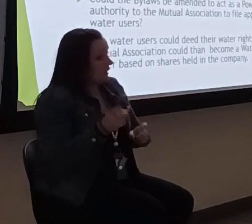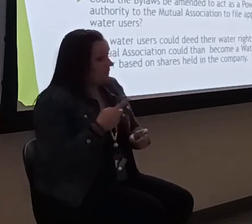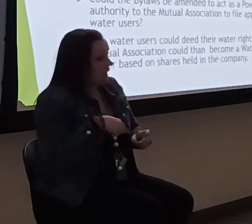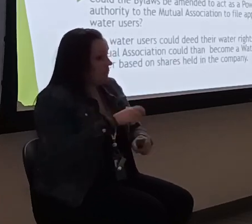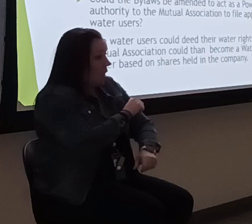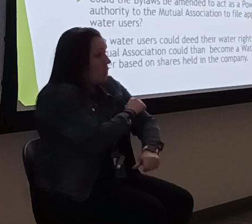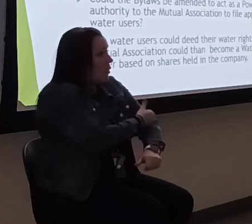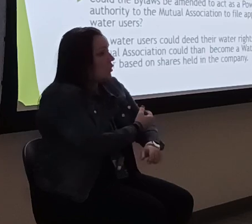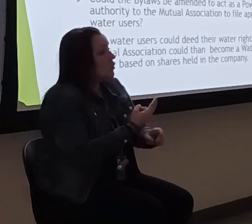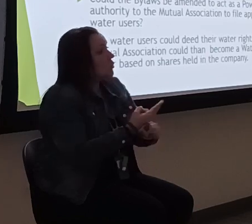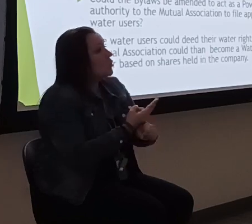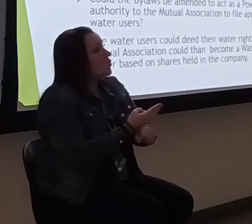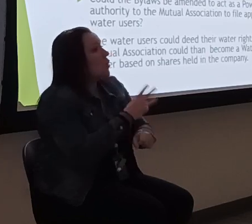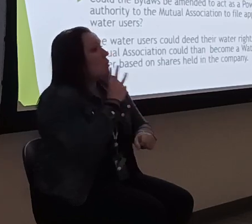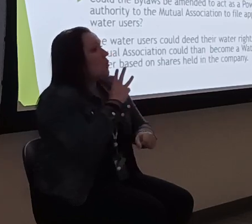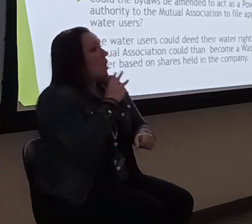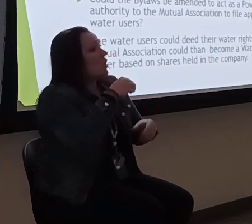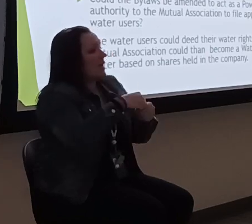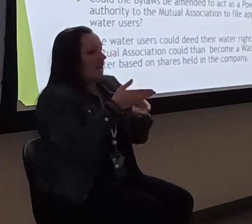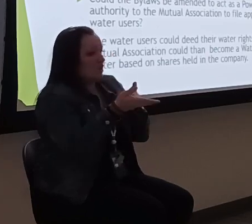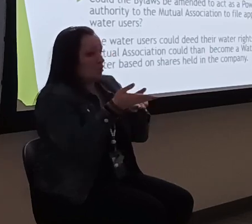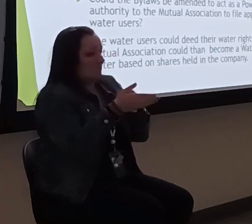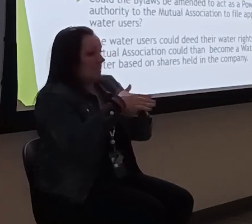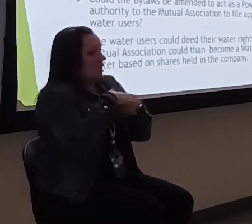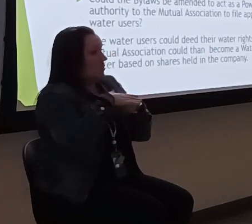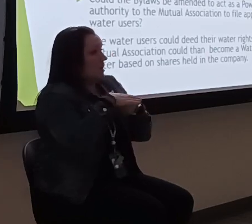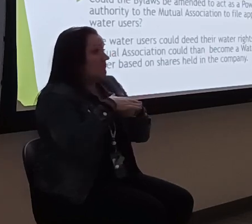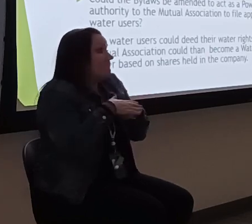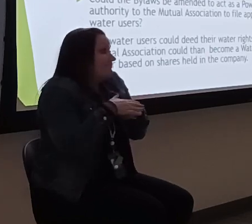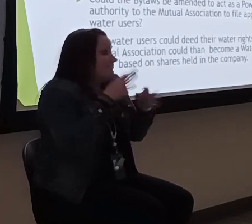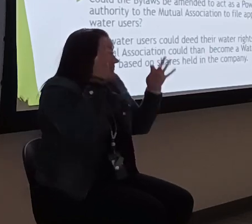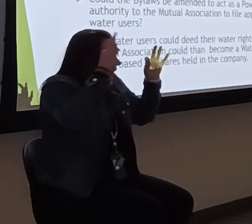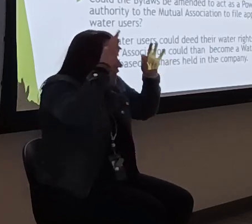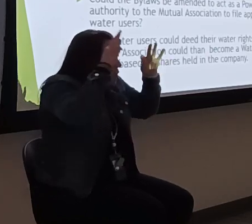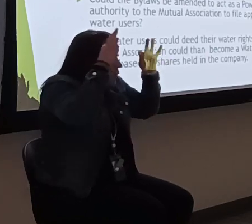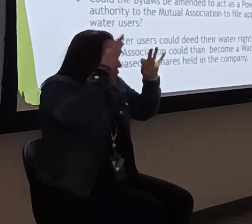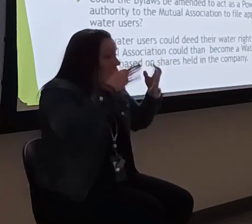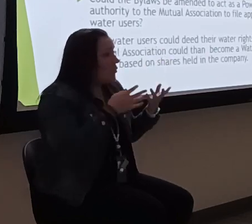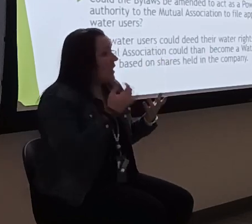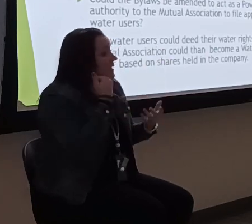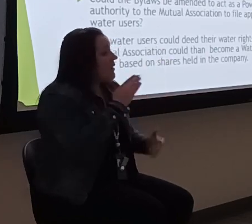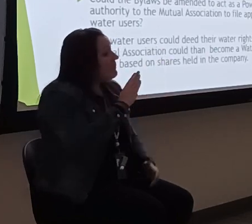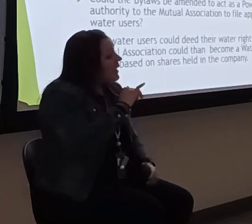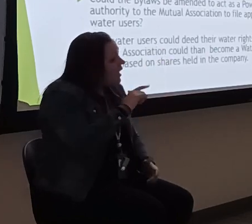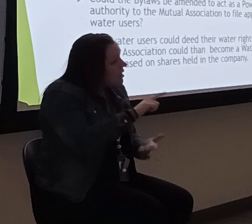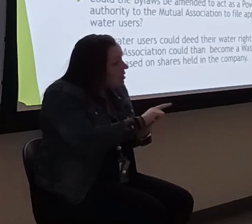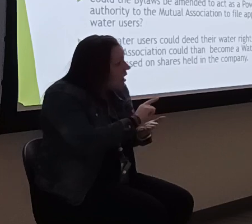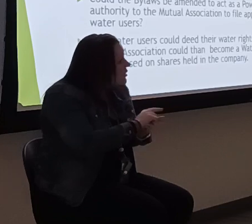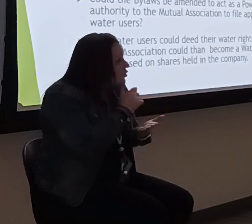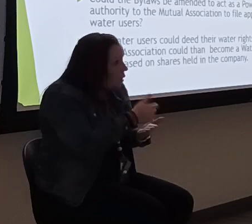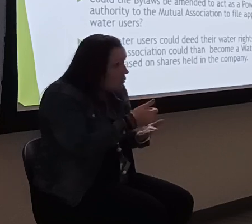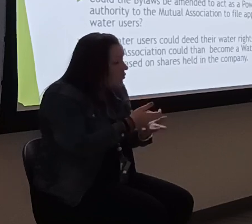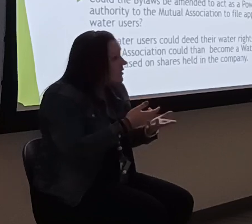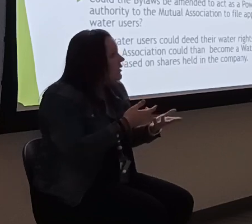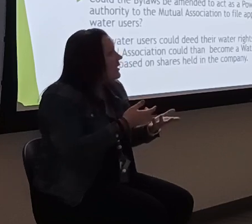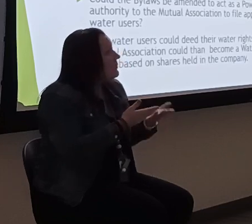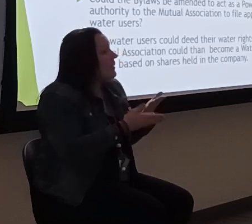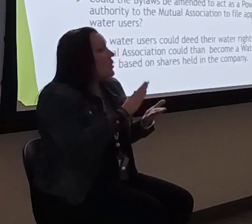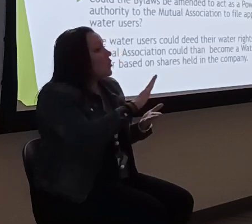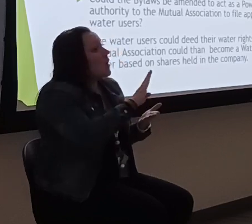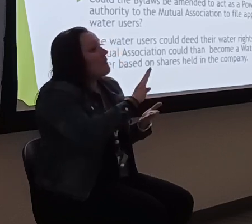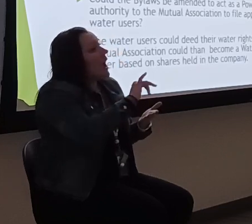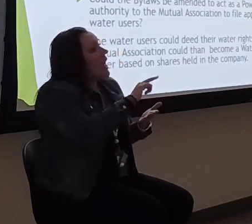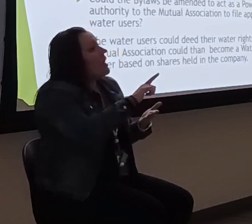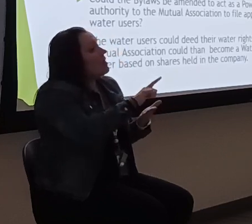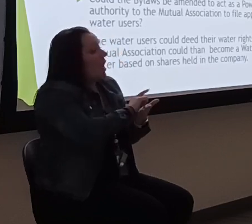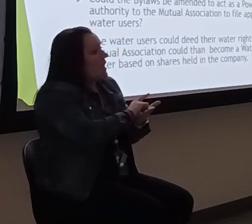to use the water within a service area. I don't know. If your bylaws don't, maybe your bylaws could be